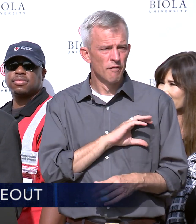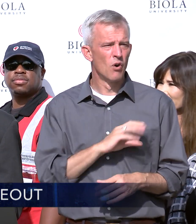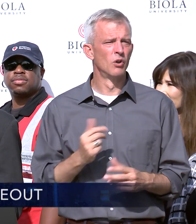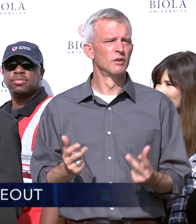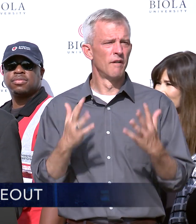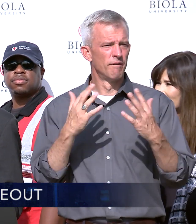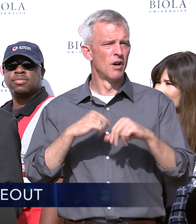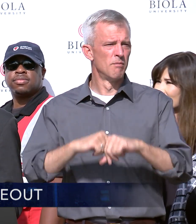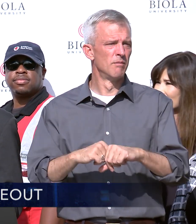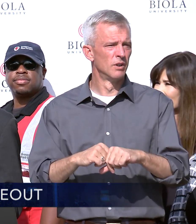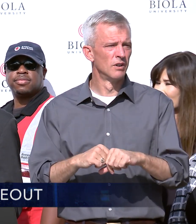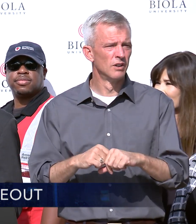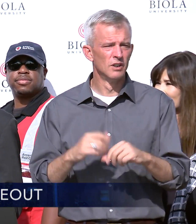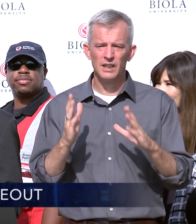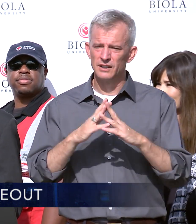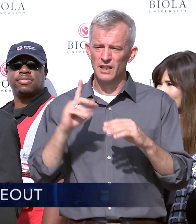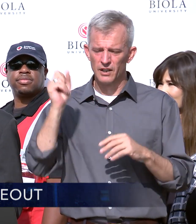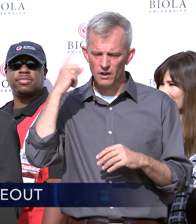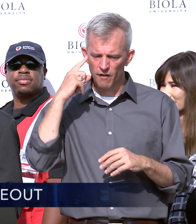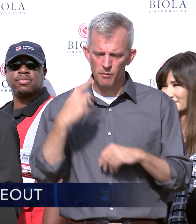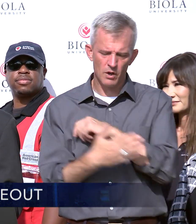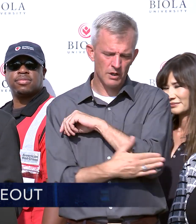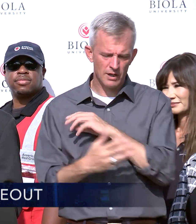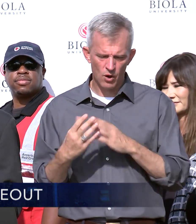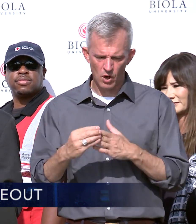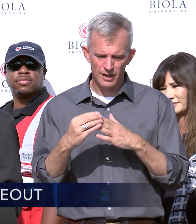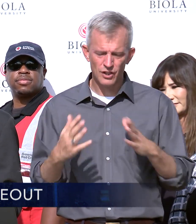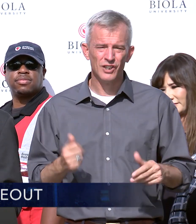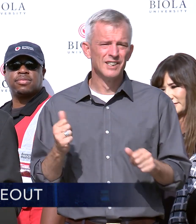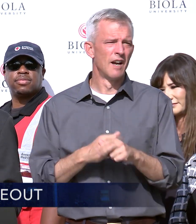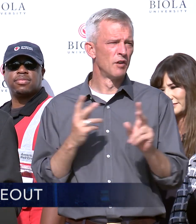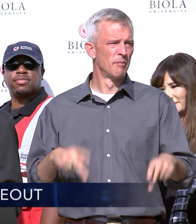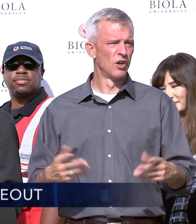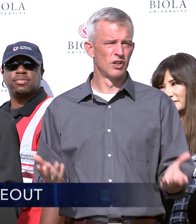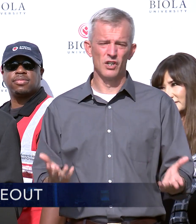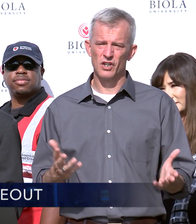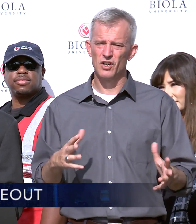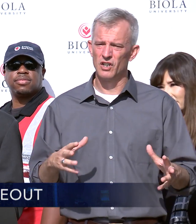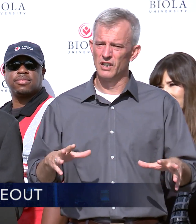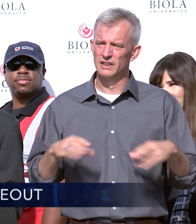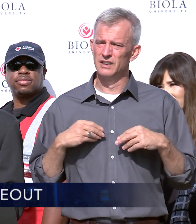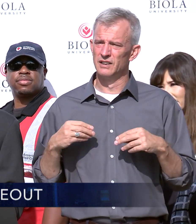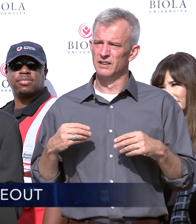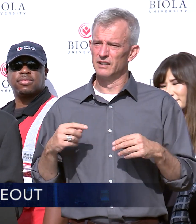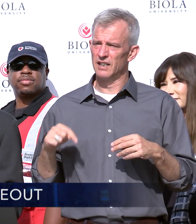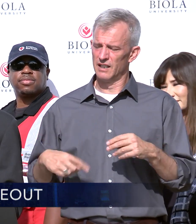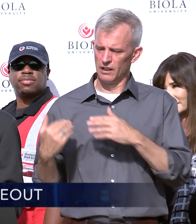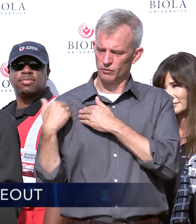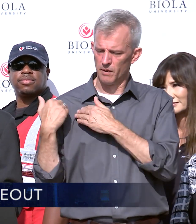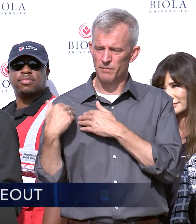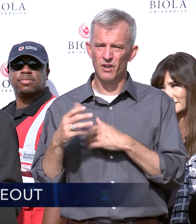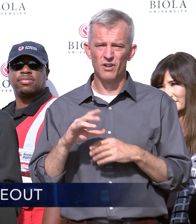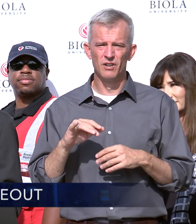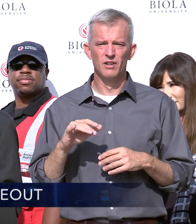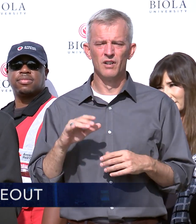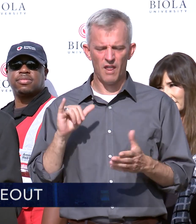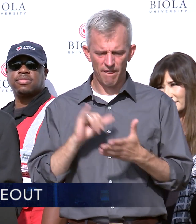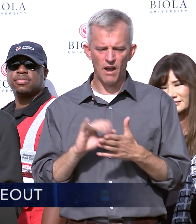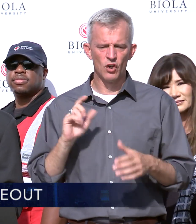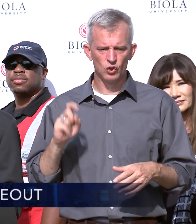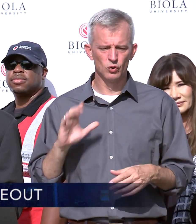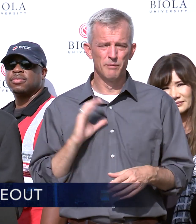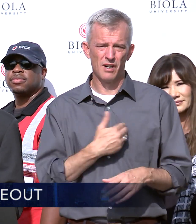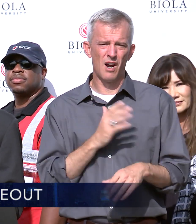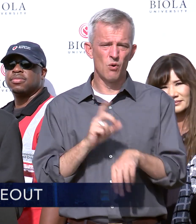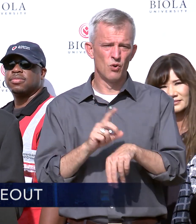fire protection, city government, county leaders. Everybody here is taking this responsibility, and so should be our call for those of us